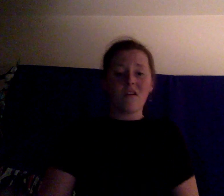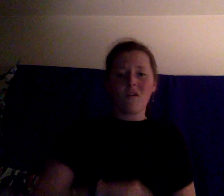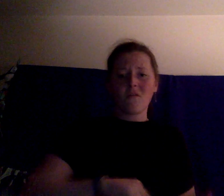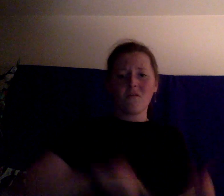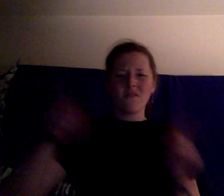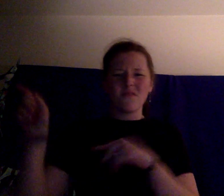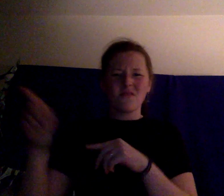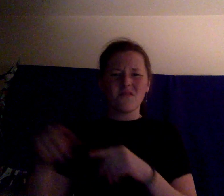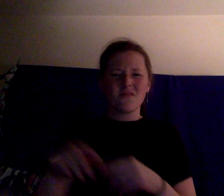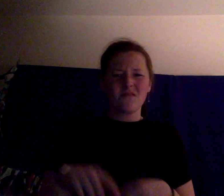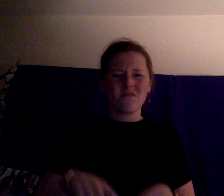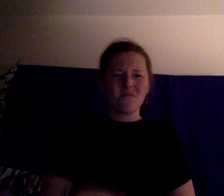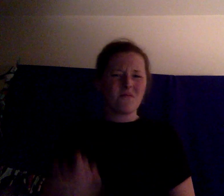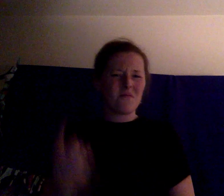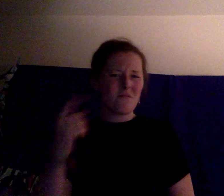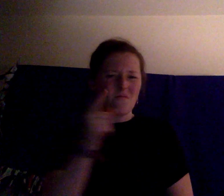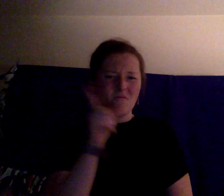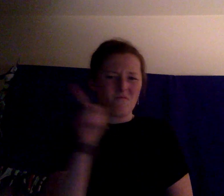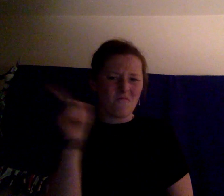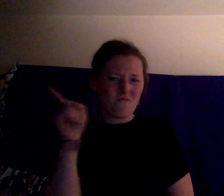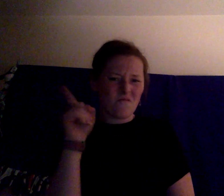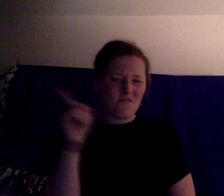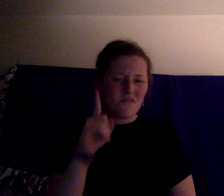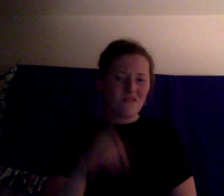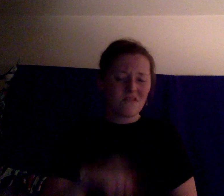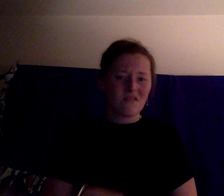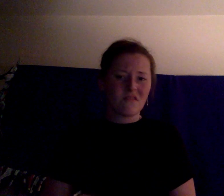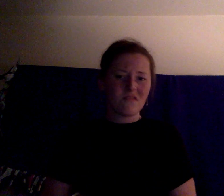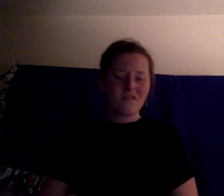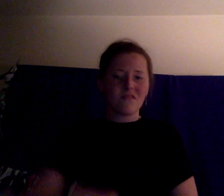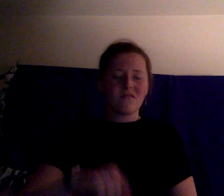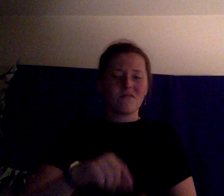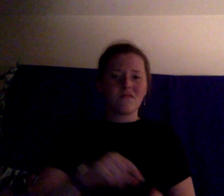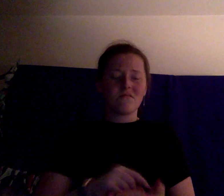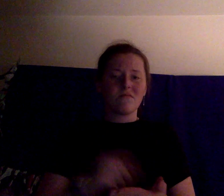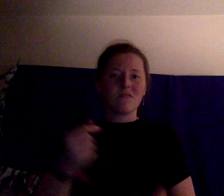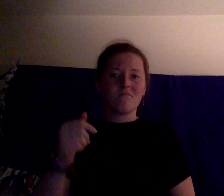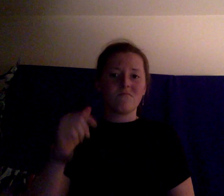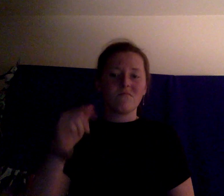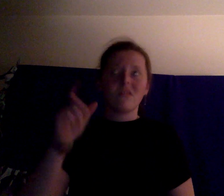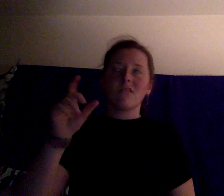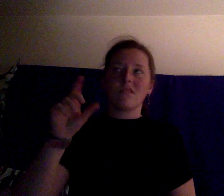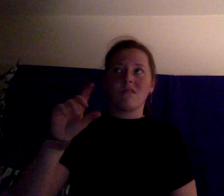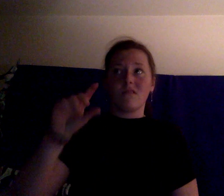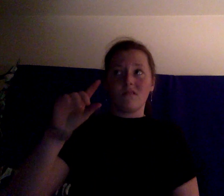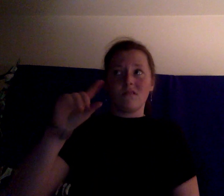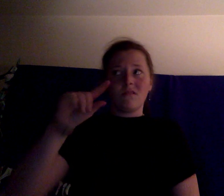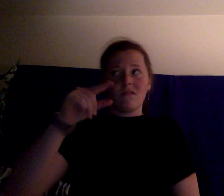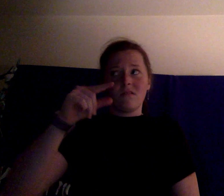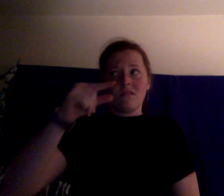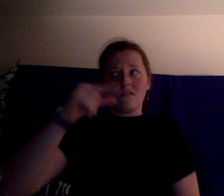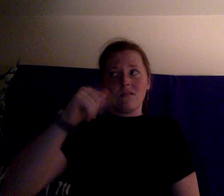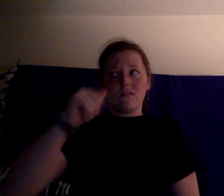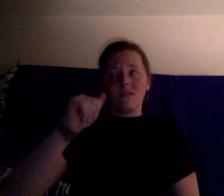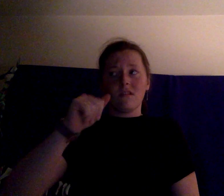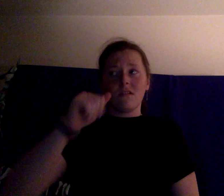Greg and his wife, Krista, have two daughters, Hannah, who is deaf in one ear,